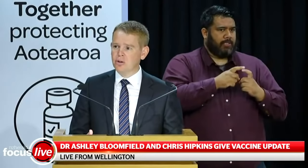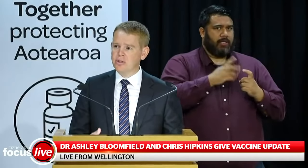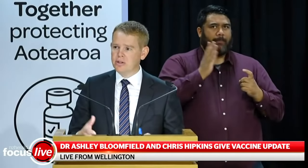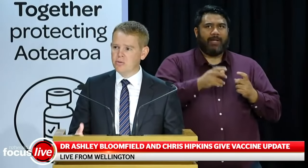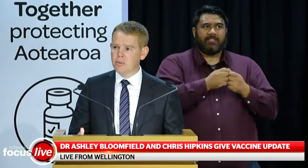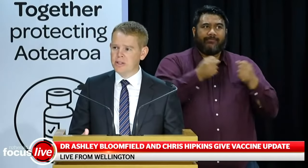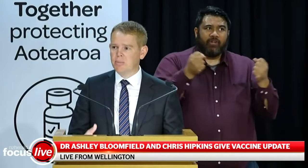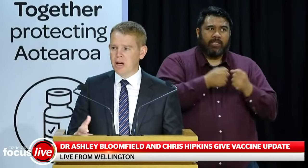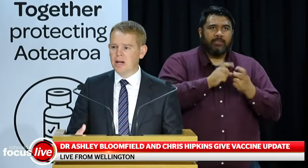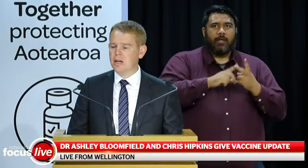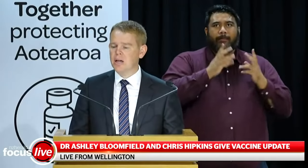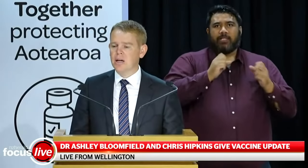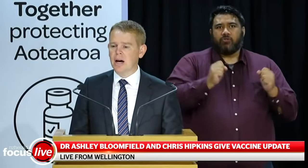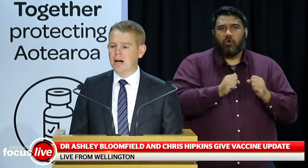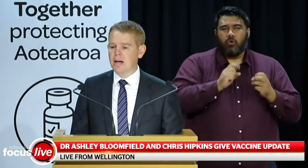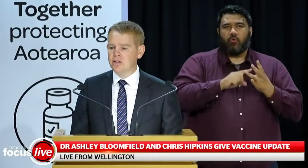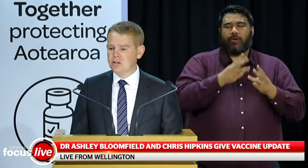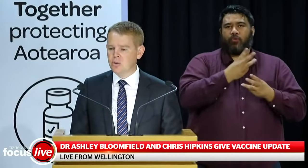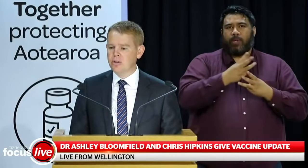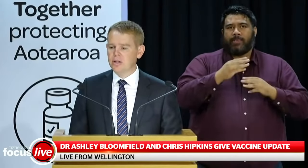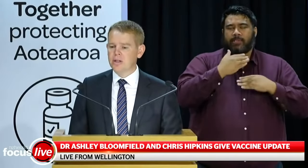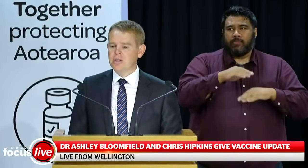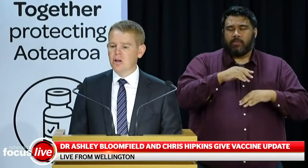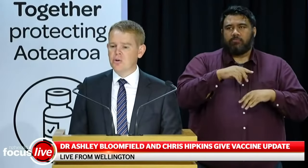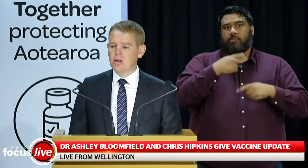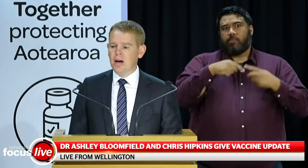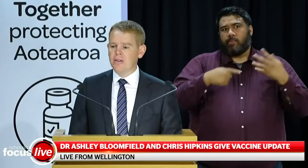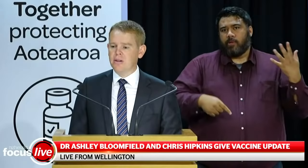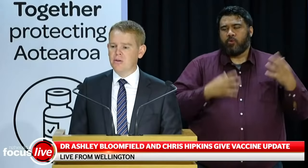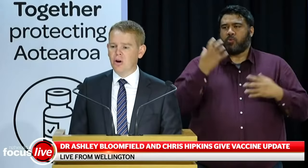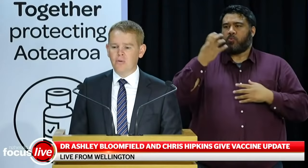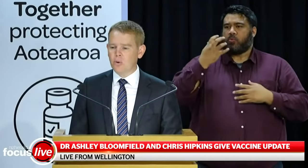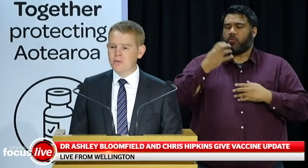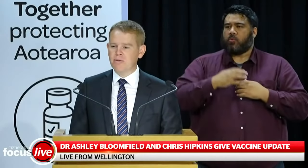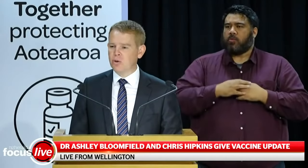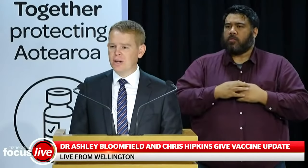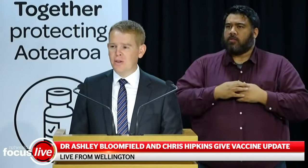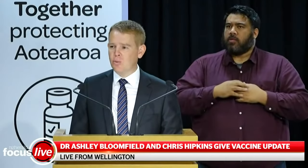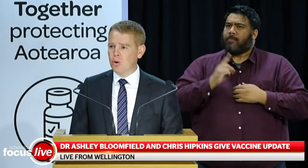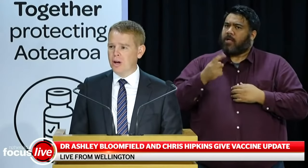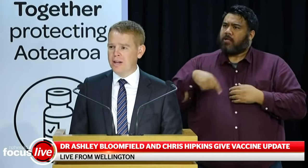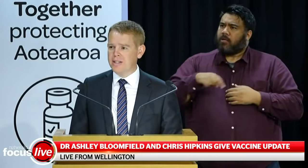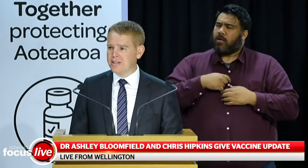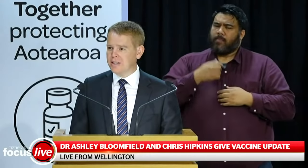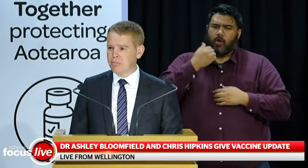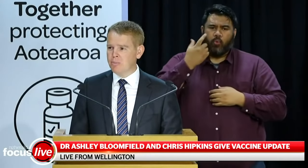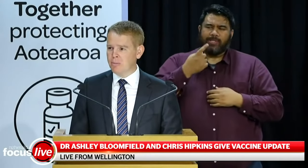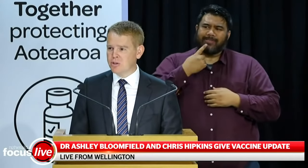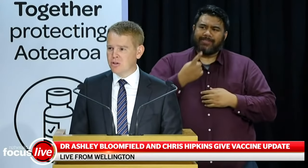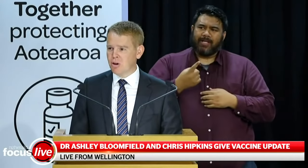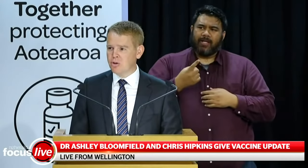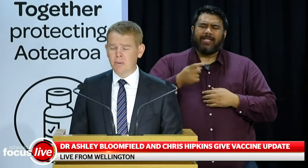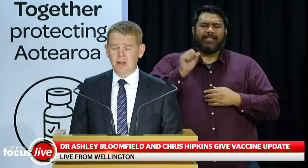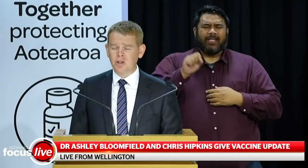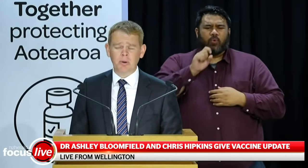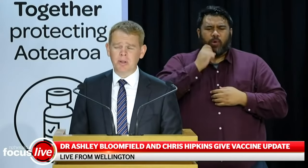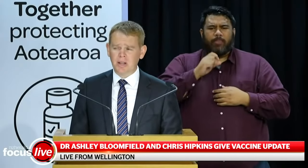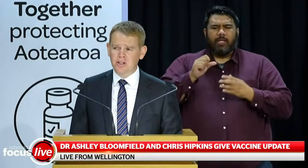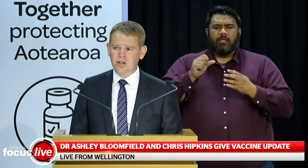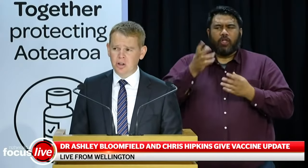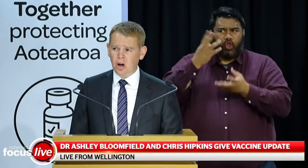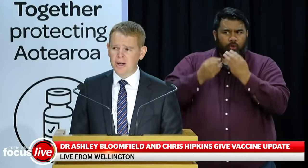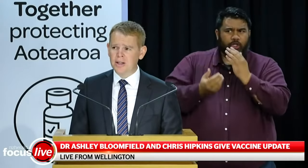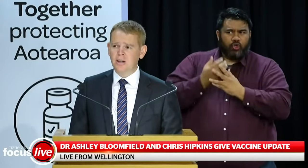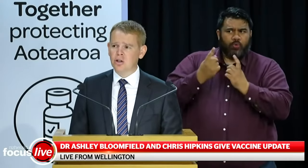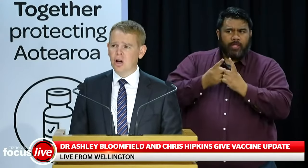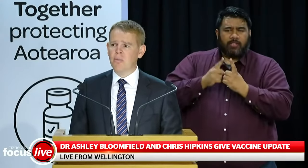temperatures, 2 doses, 3 weeks apart, and so on. So I've always been very clear there will undoubtedly be bumps in the road. I imagine when we